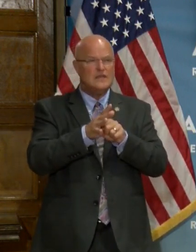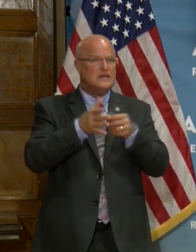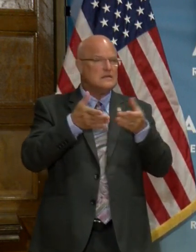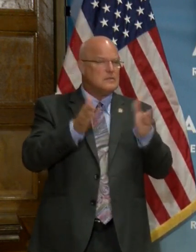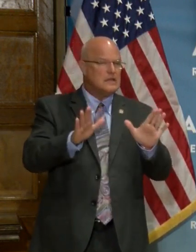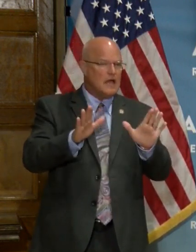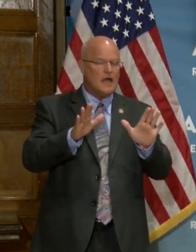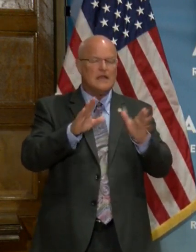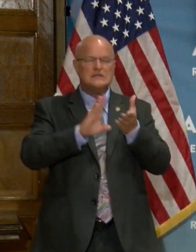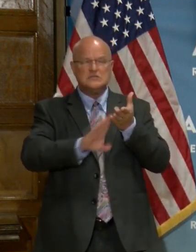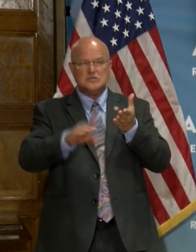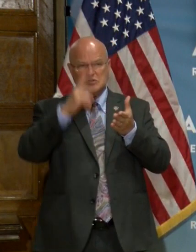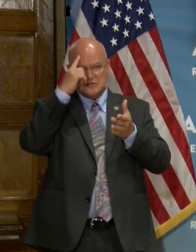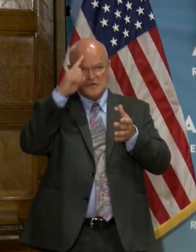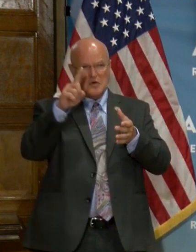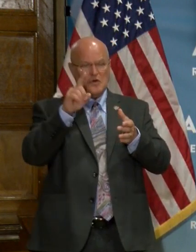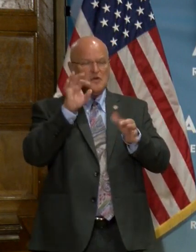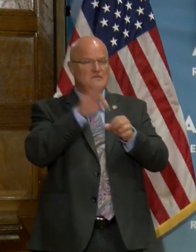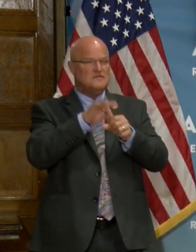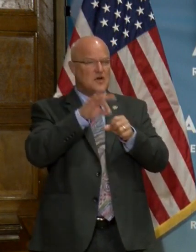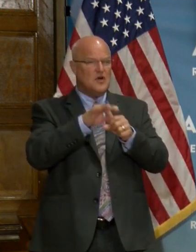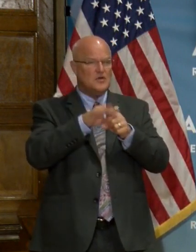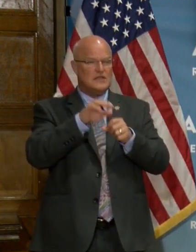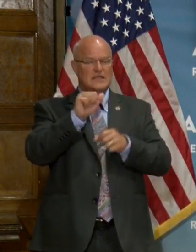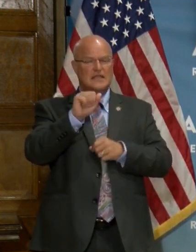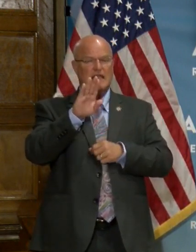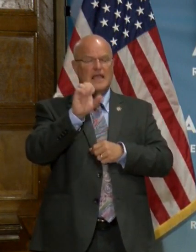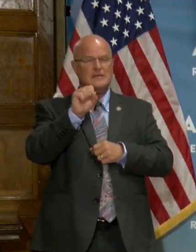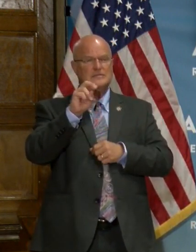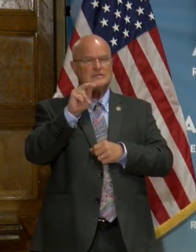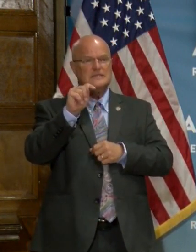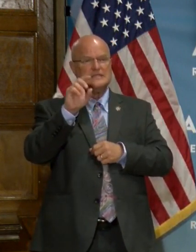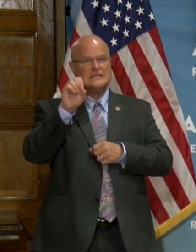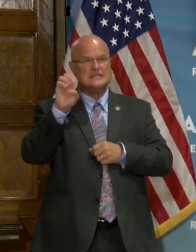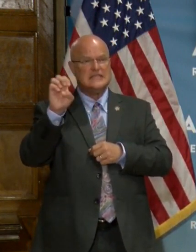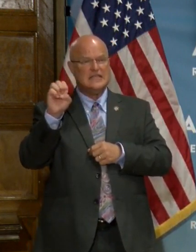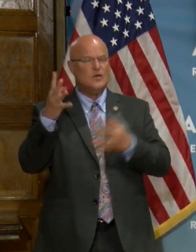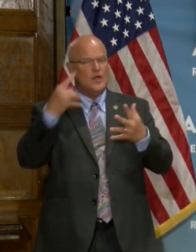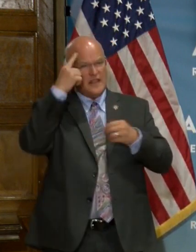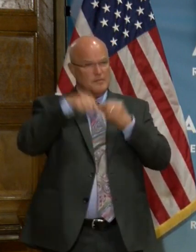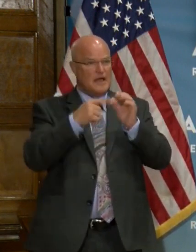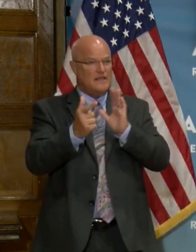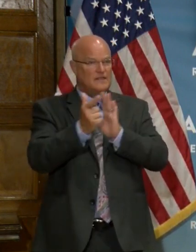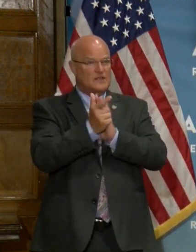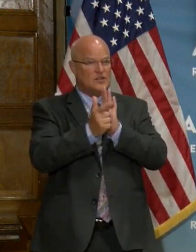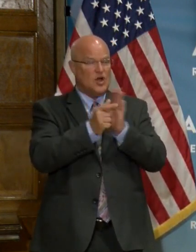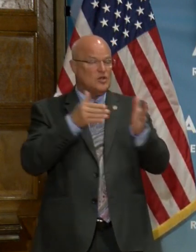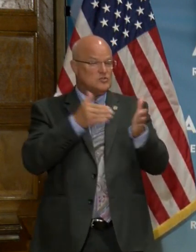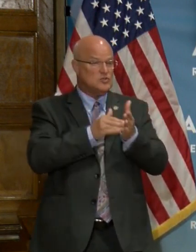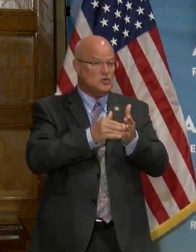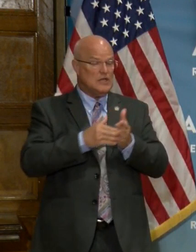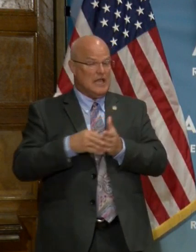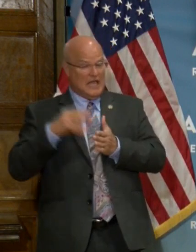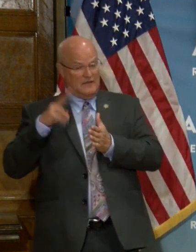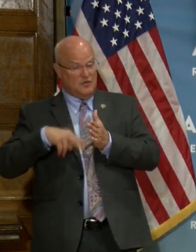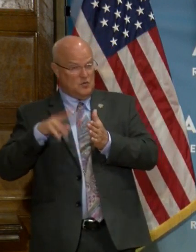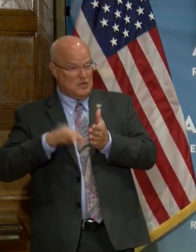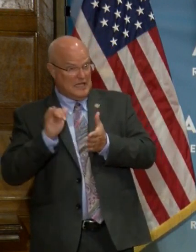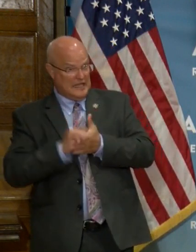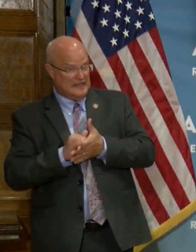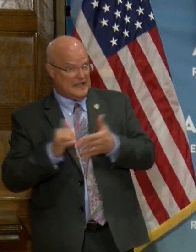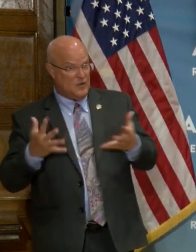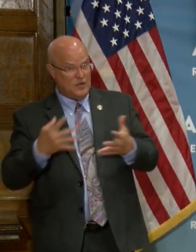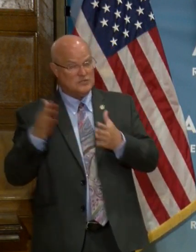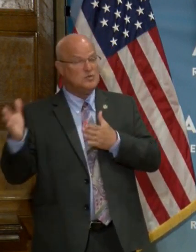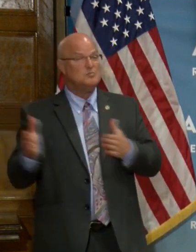allowed as an excuse for casting absentee ballot. We wanted to see what you thought about that lawsuit, and also if you've had a chance to revisit